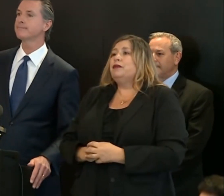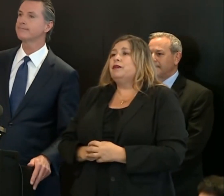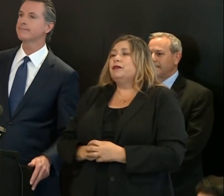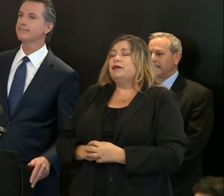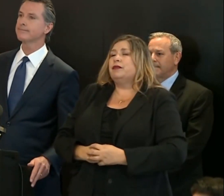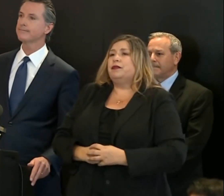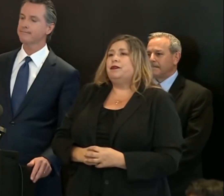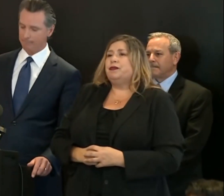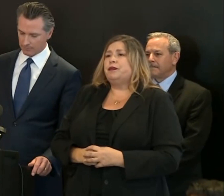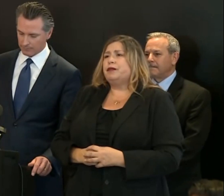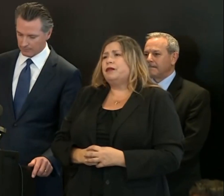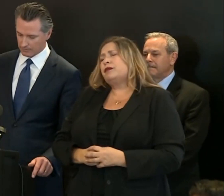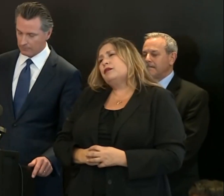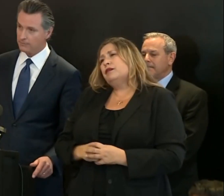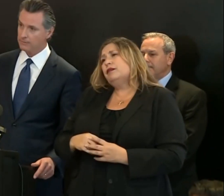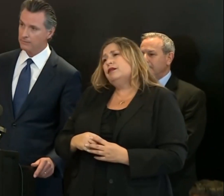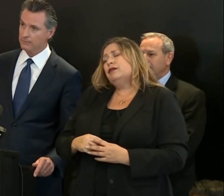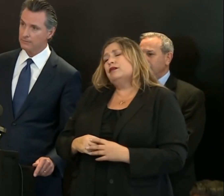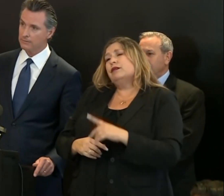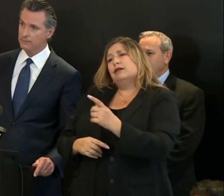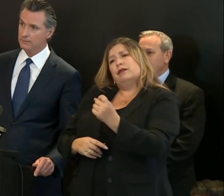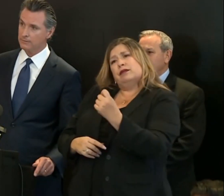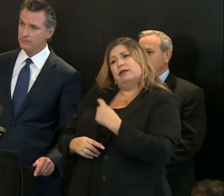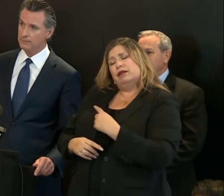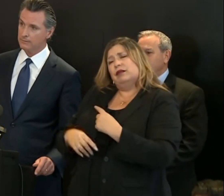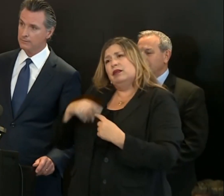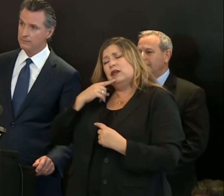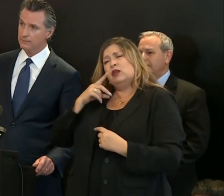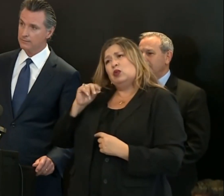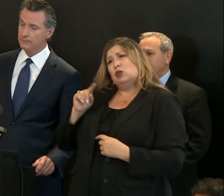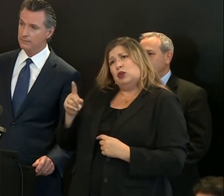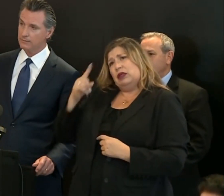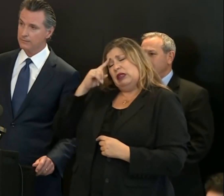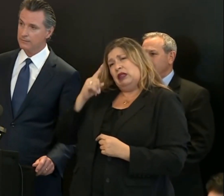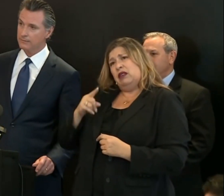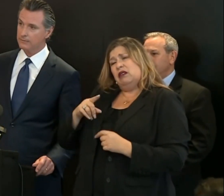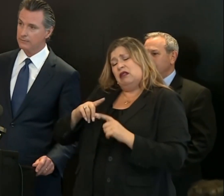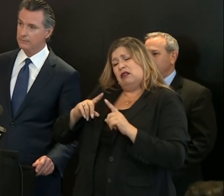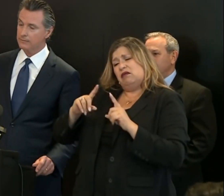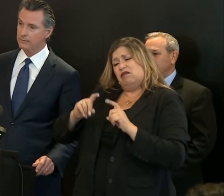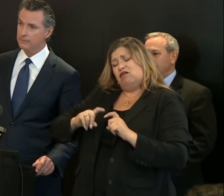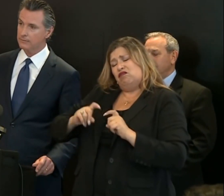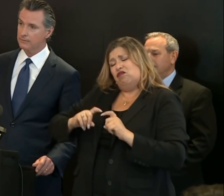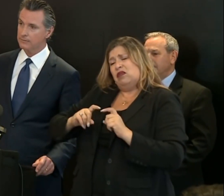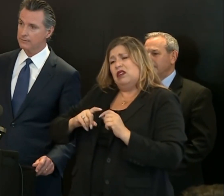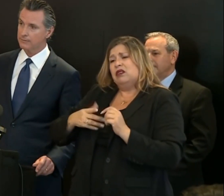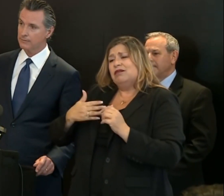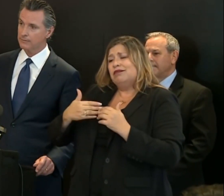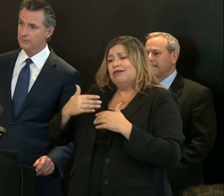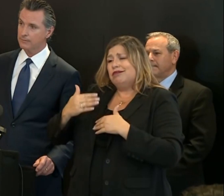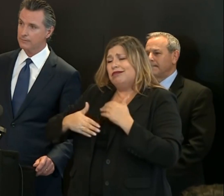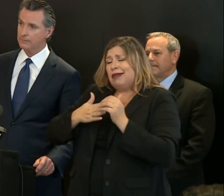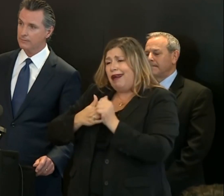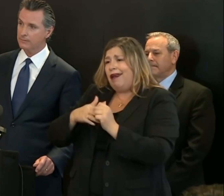you and the Secretary alluded to this, but do you specifically think the guidelines for testing need to be expanded? And he